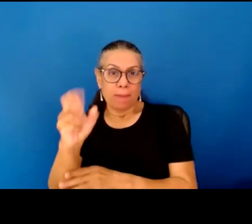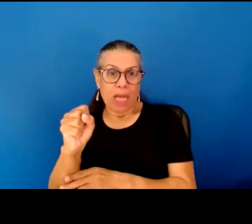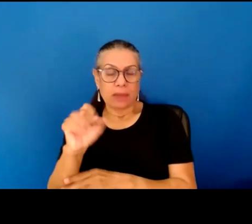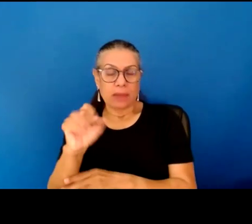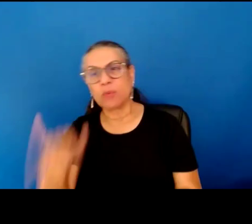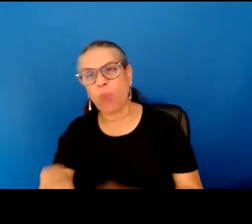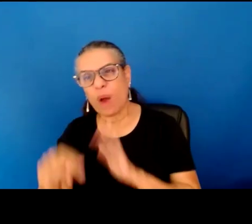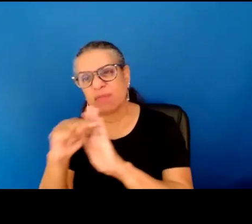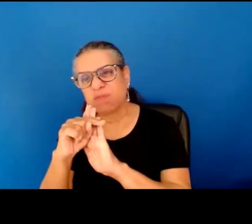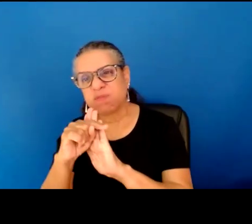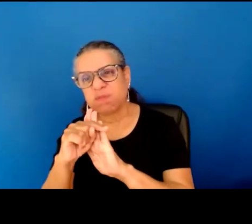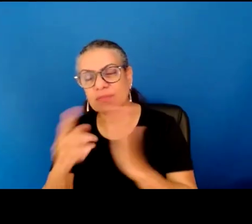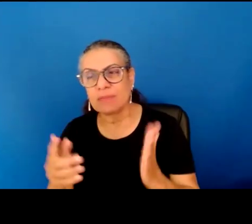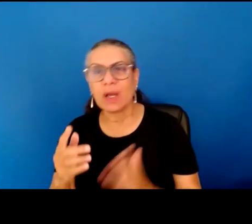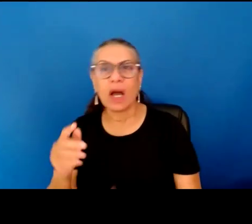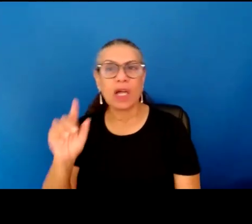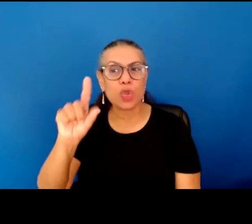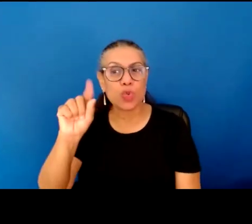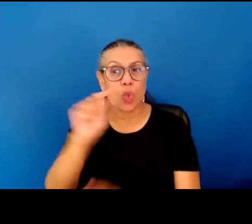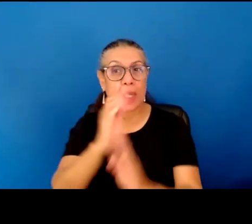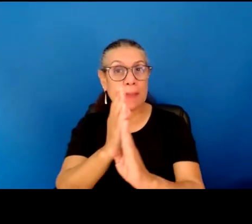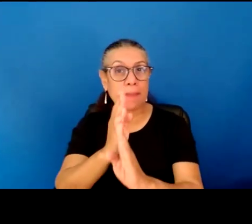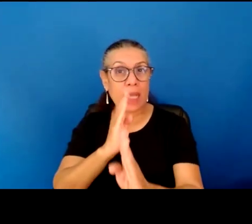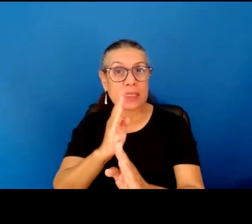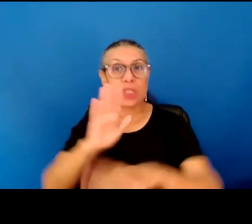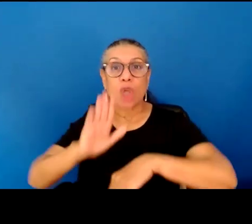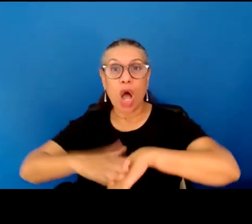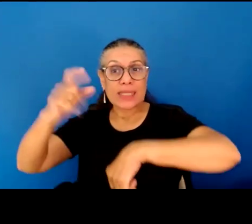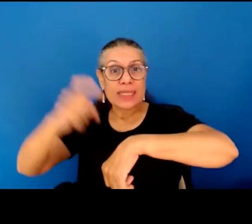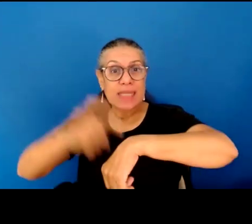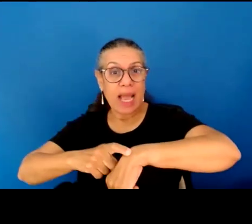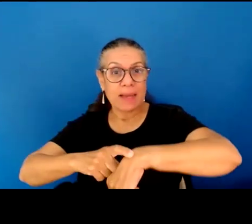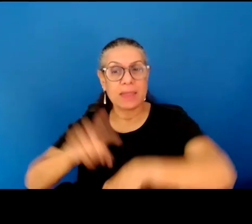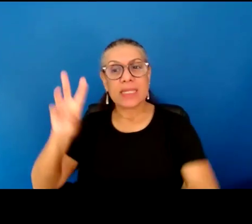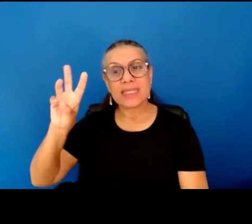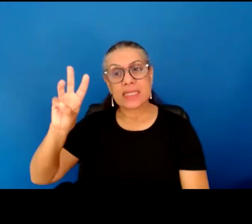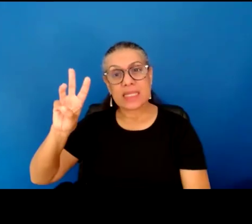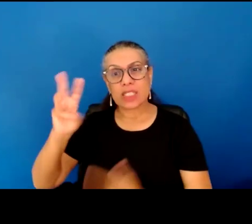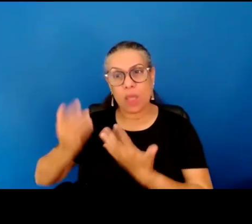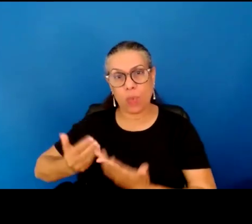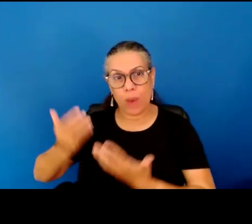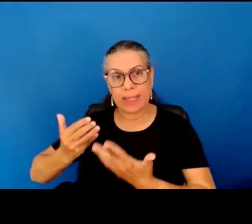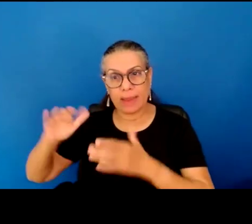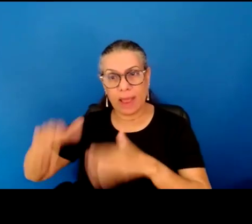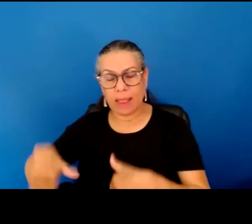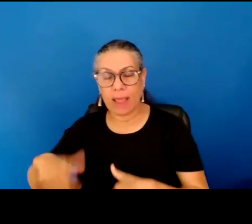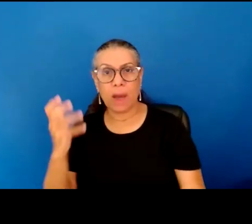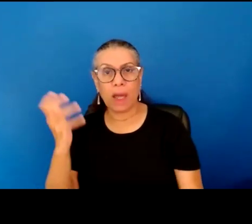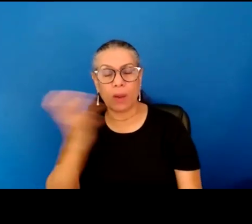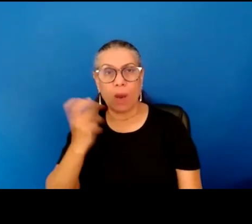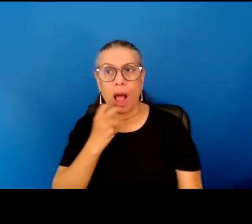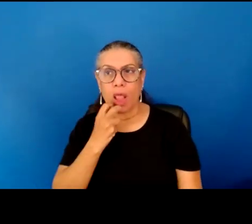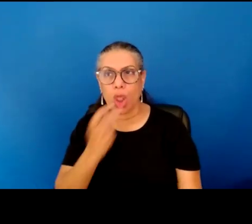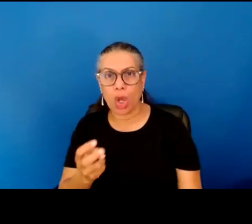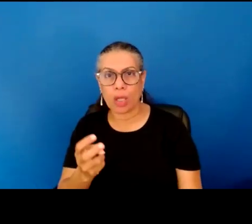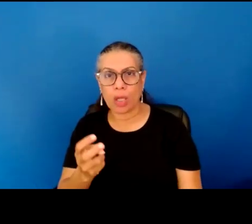day was out of 20 buses were there on time, 6 they were still waiting for. But it was breathtaking for me to look